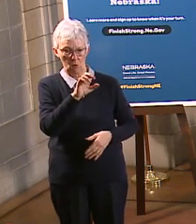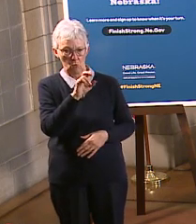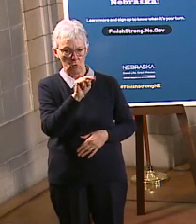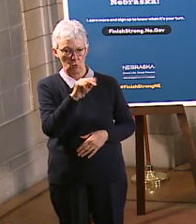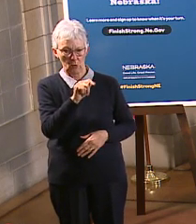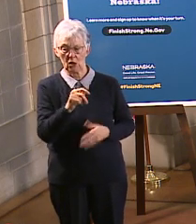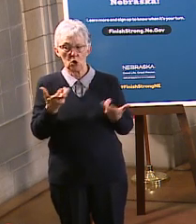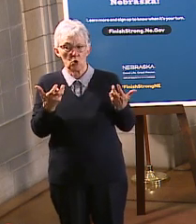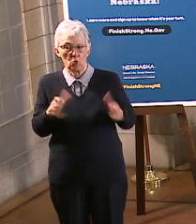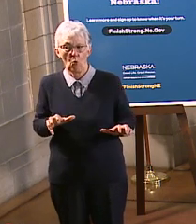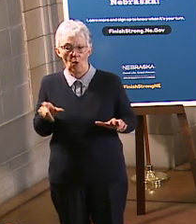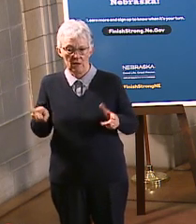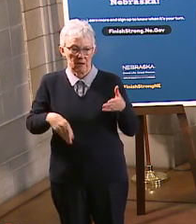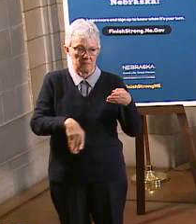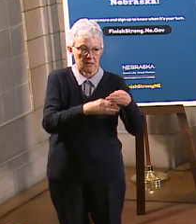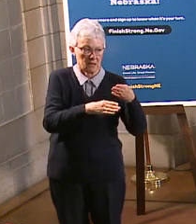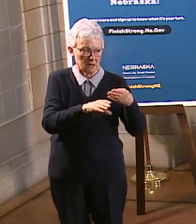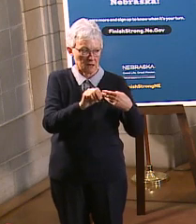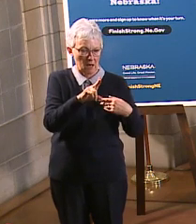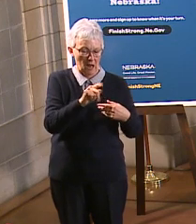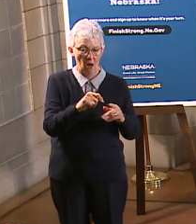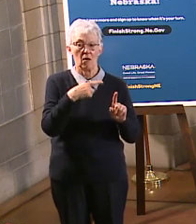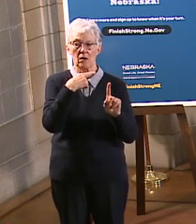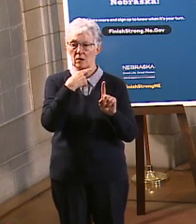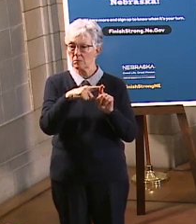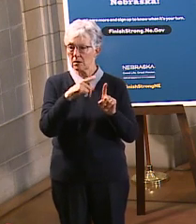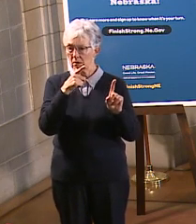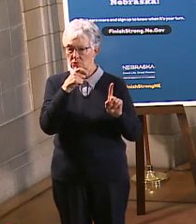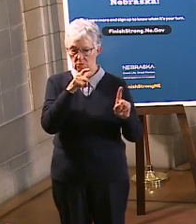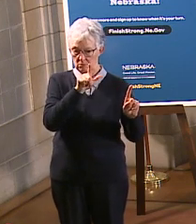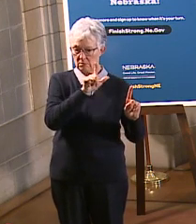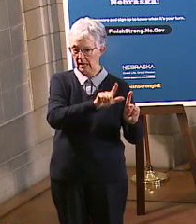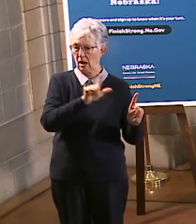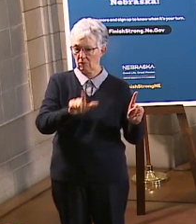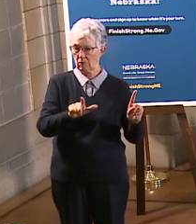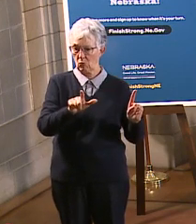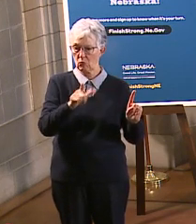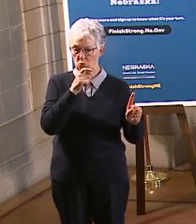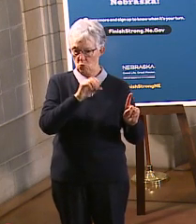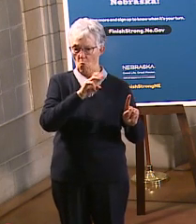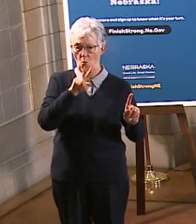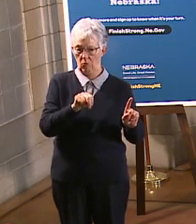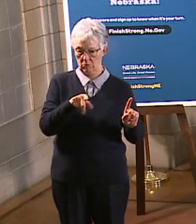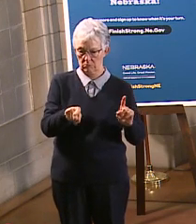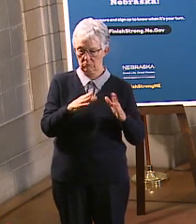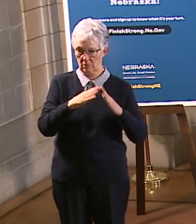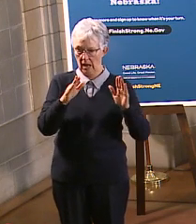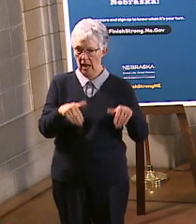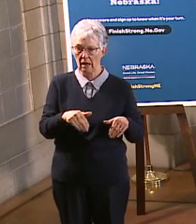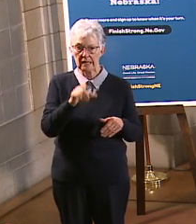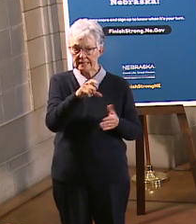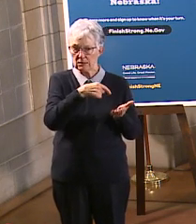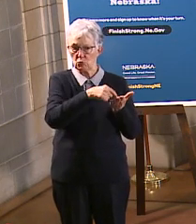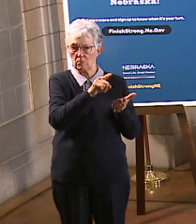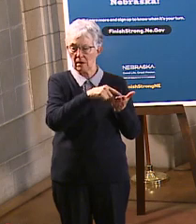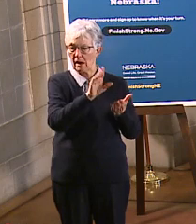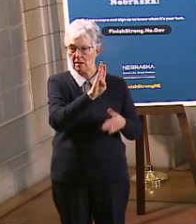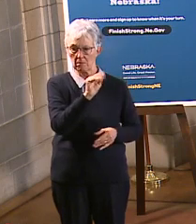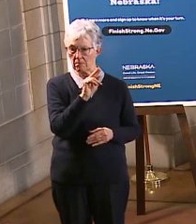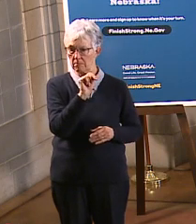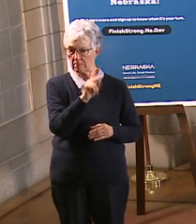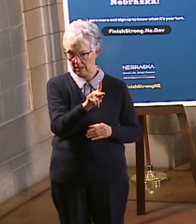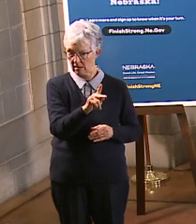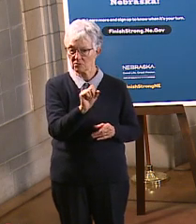Nebraska's landlords able to pay the mortgages on their rental units. The latest round of COVID relief funding provided our state, as the governor just mentioned,